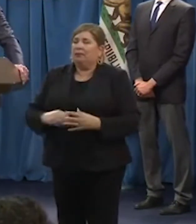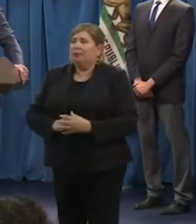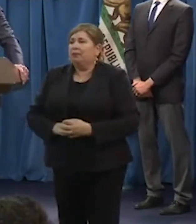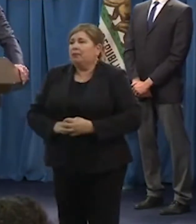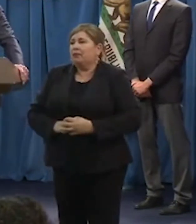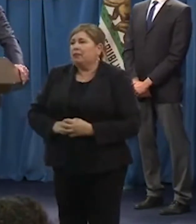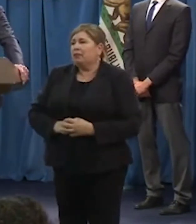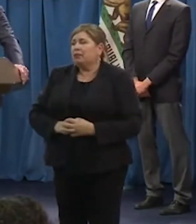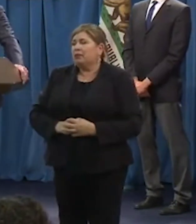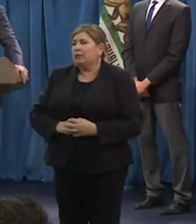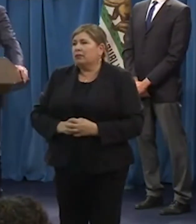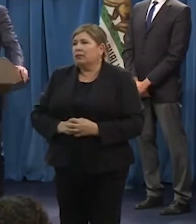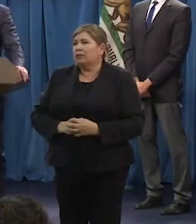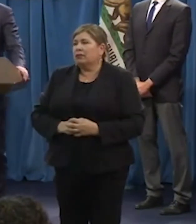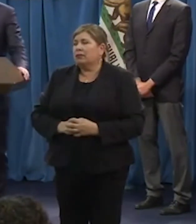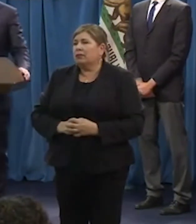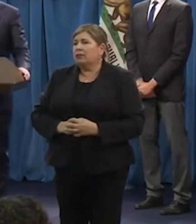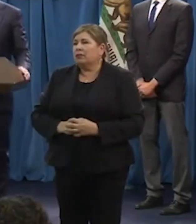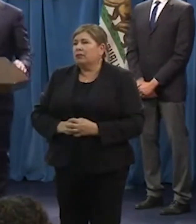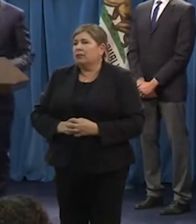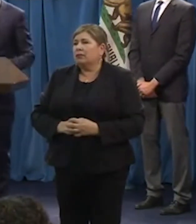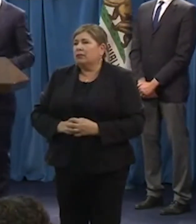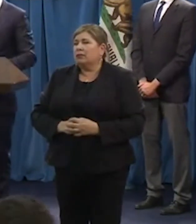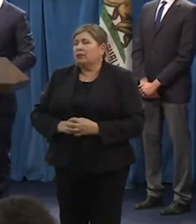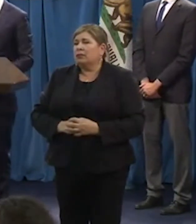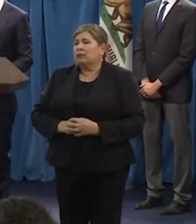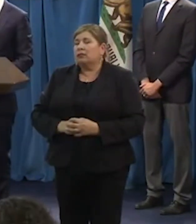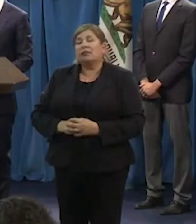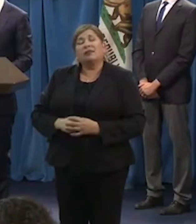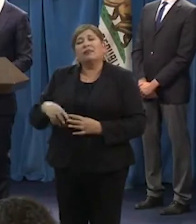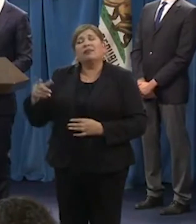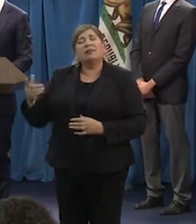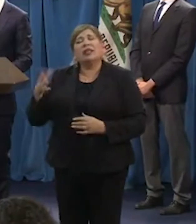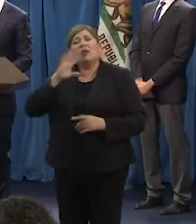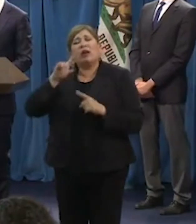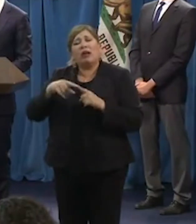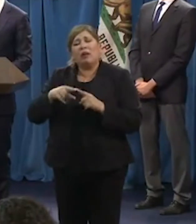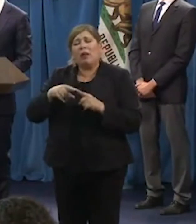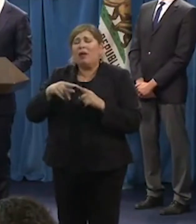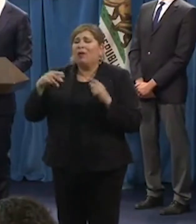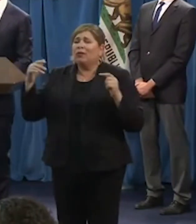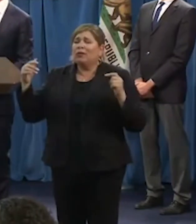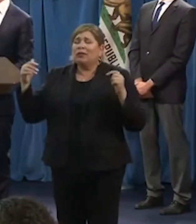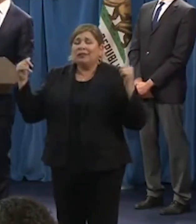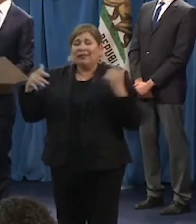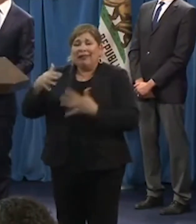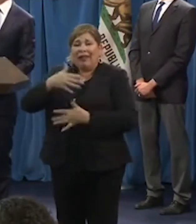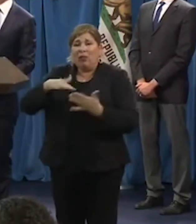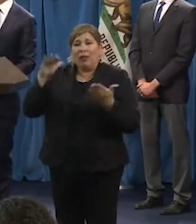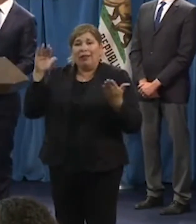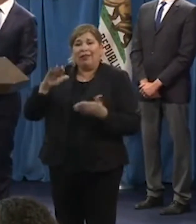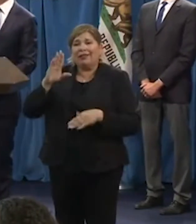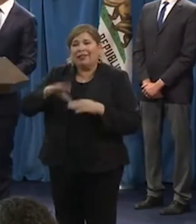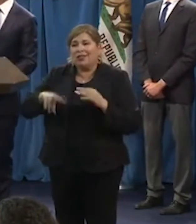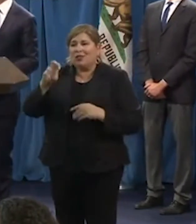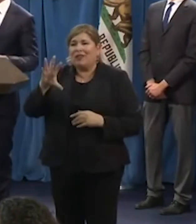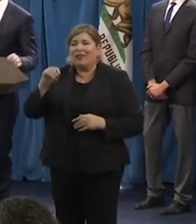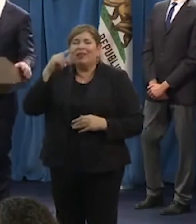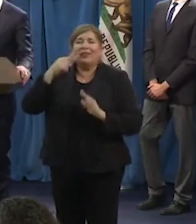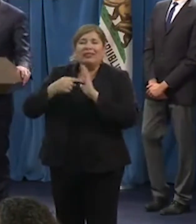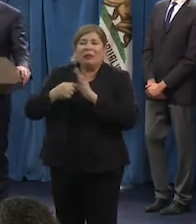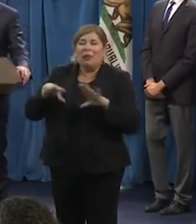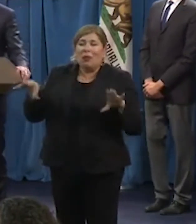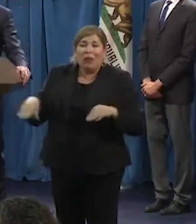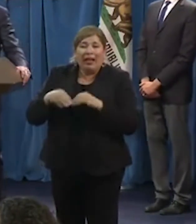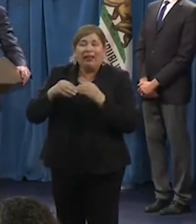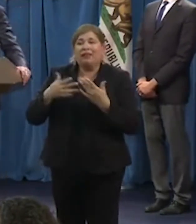for gatherings of less than 250, I mean, there's a lot of things coming up. It's wedding season, it's high school prom season. Yeah. What's